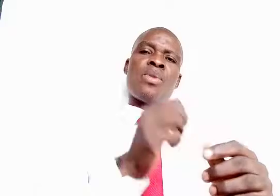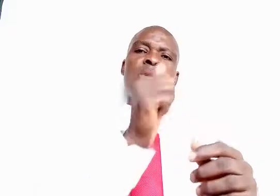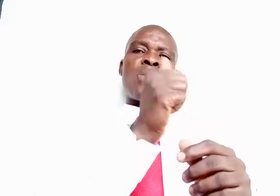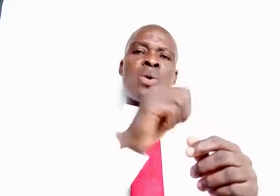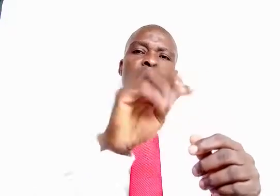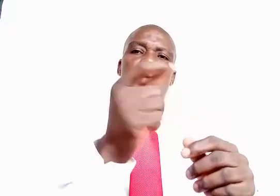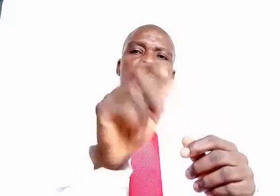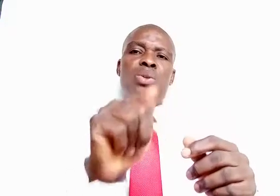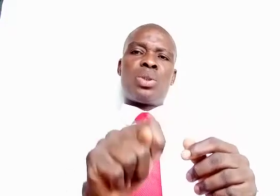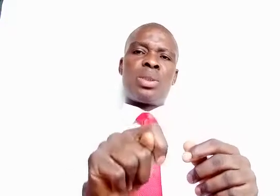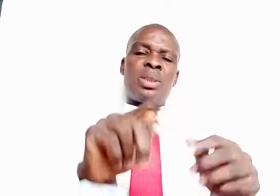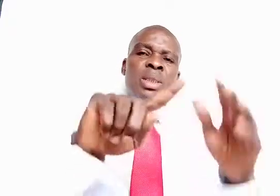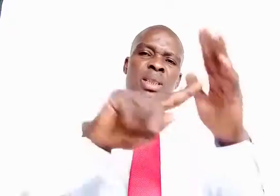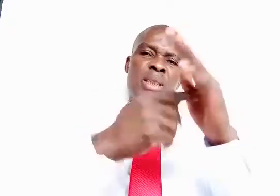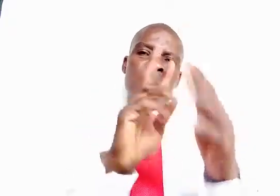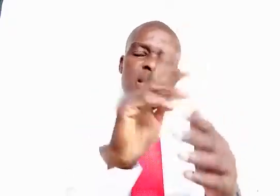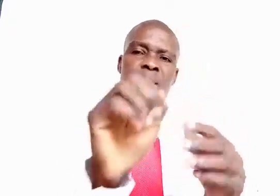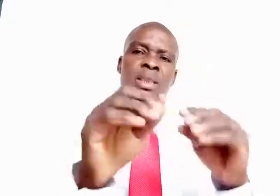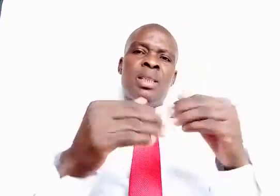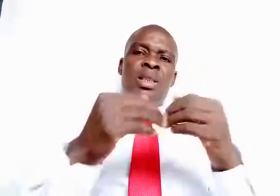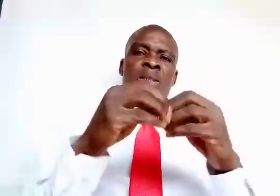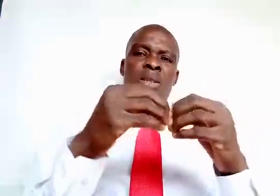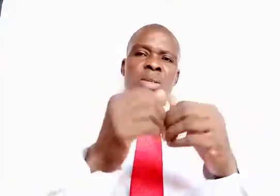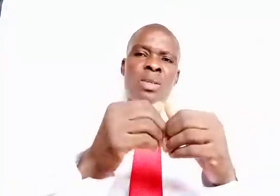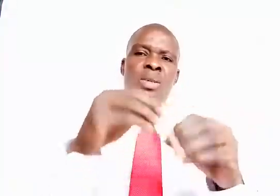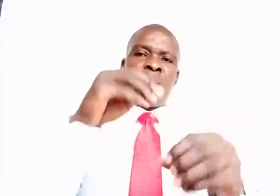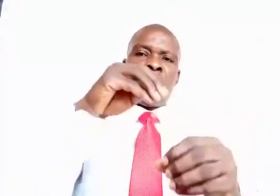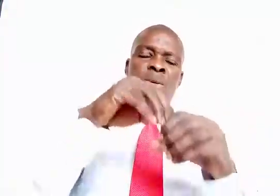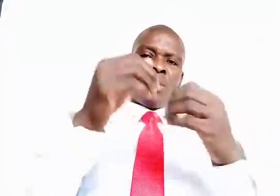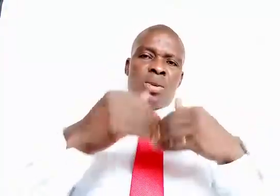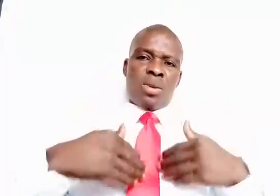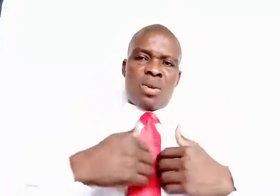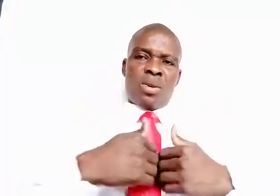Autotrophs: these are organisms that produce their own food.